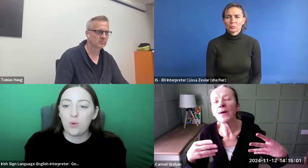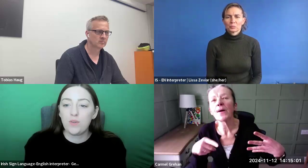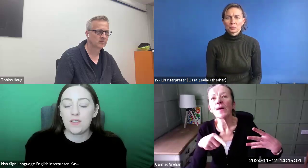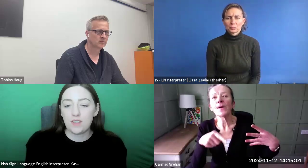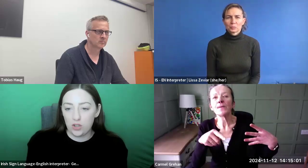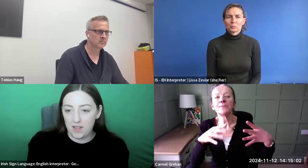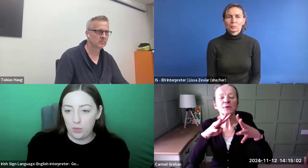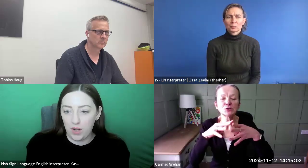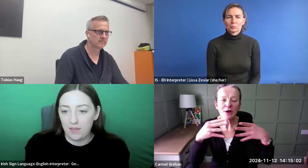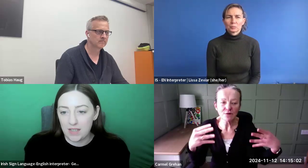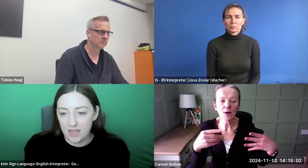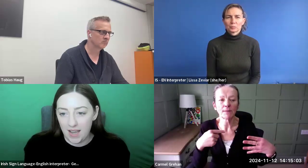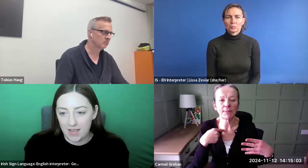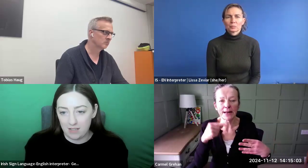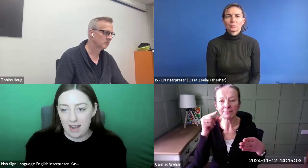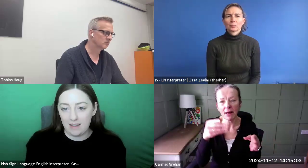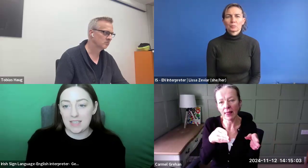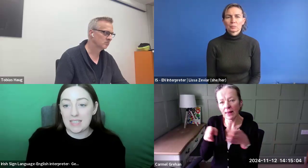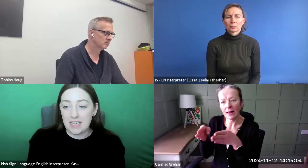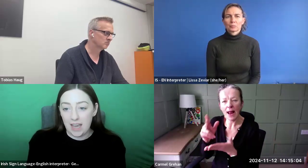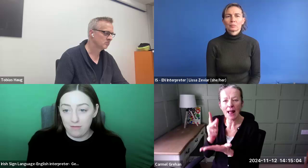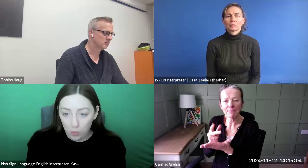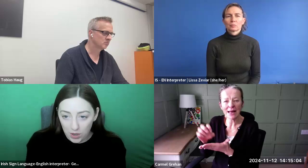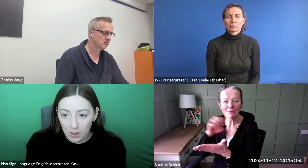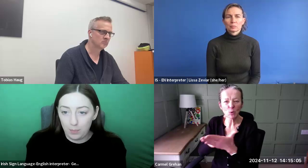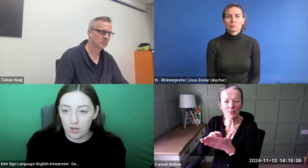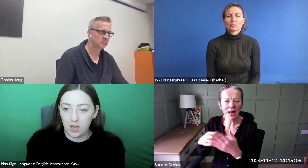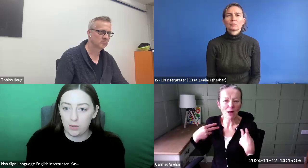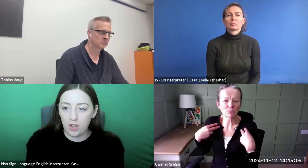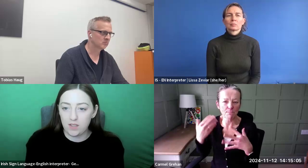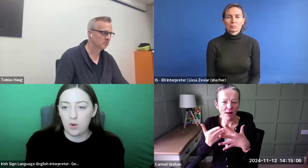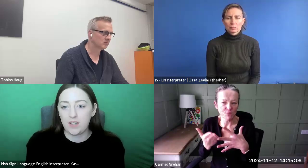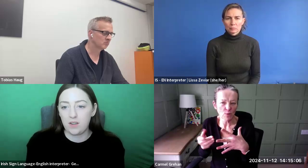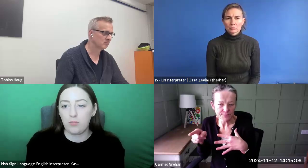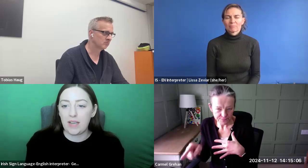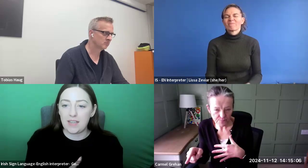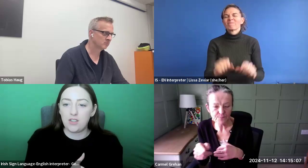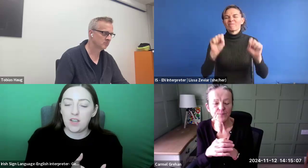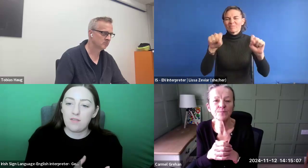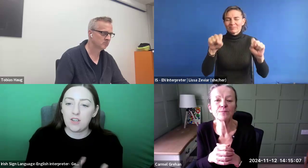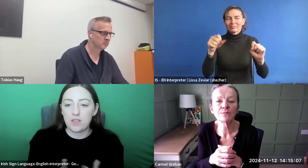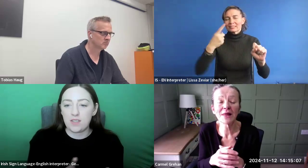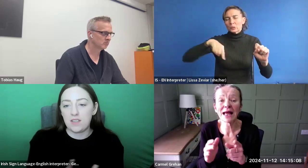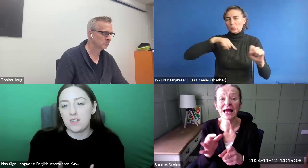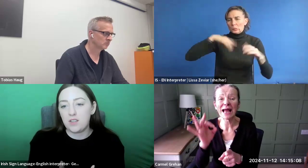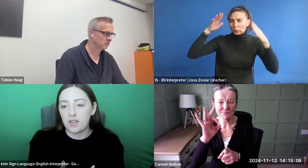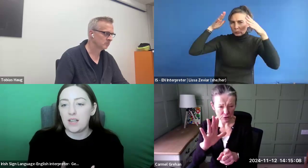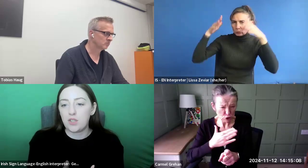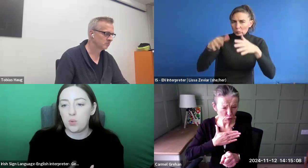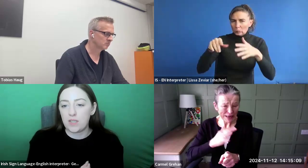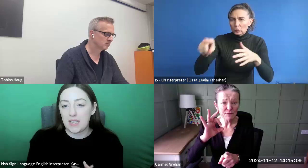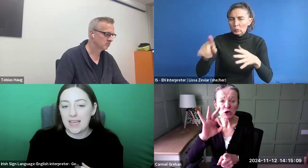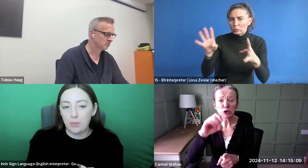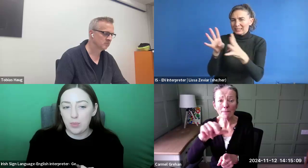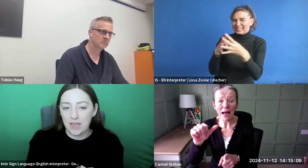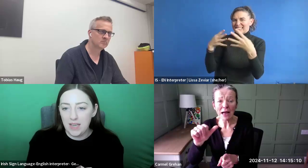So I know the discussion that we're all having today is around the CEF4, but I would also like to bring in and just kind of adjust and turn a little